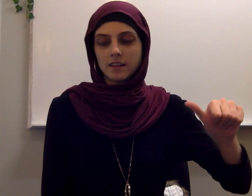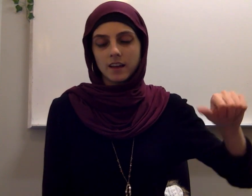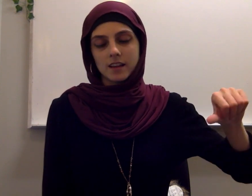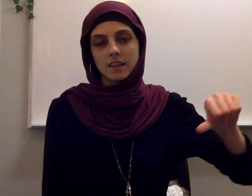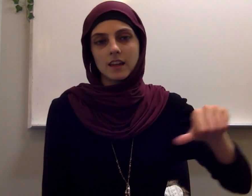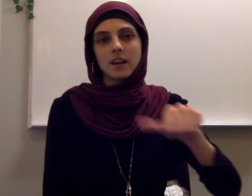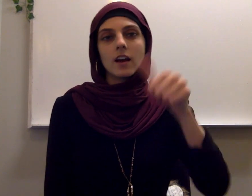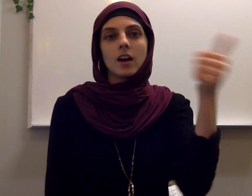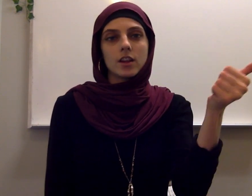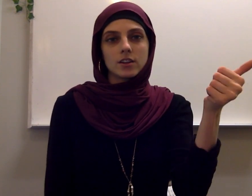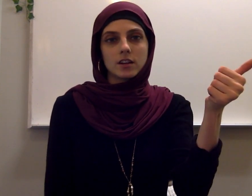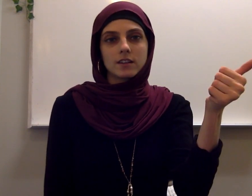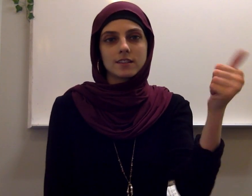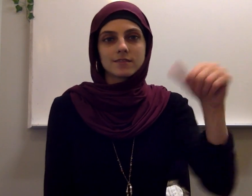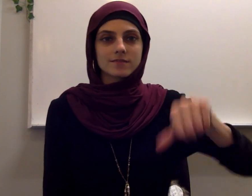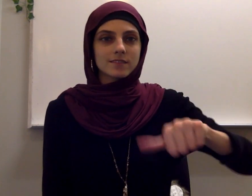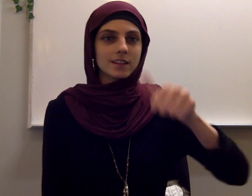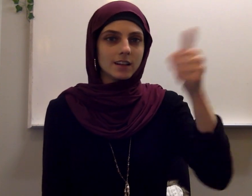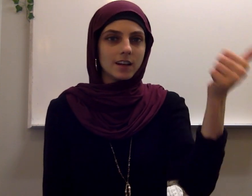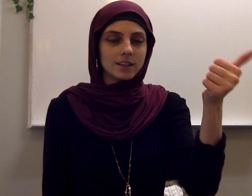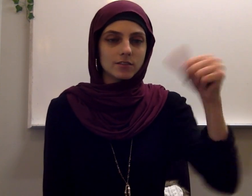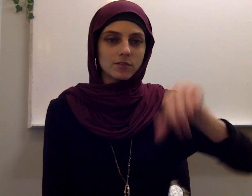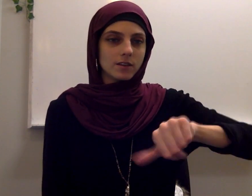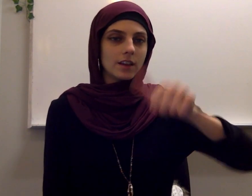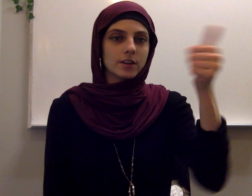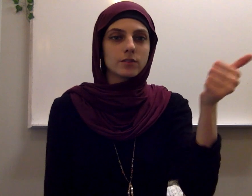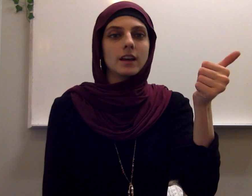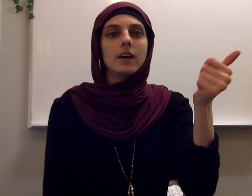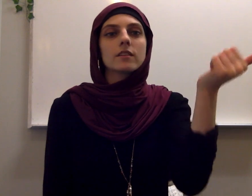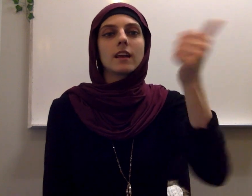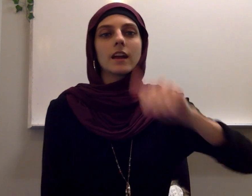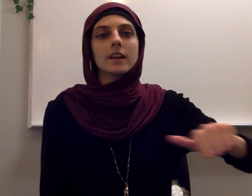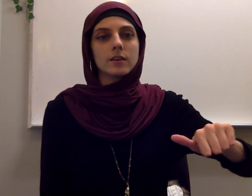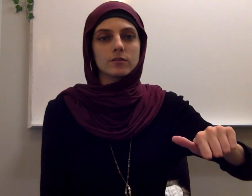and then other. Other. So other goes out, any goes down.